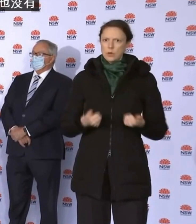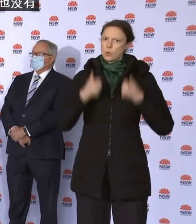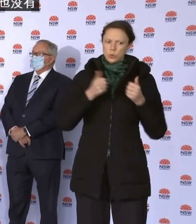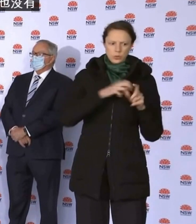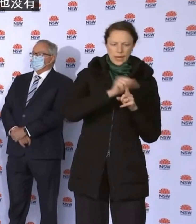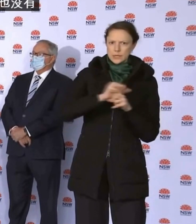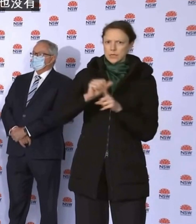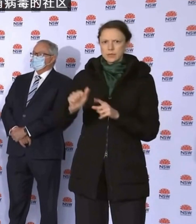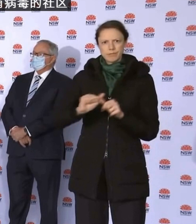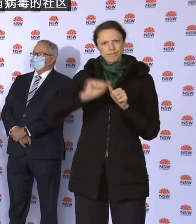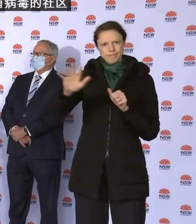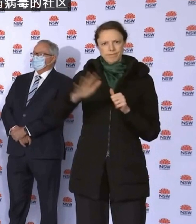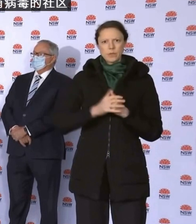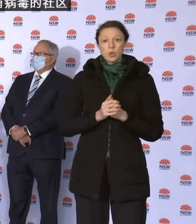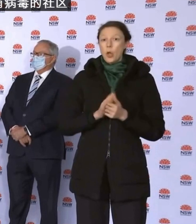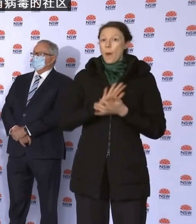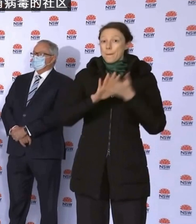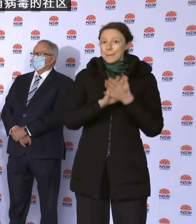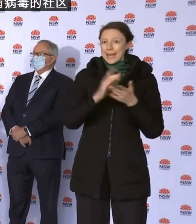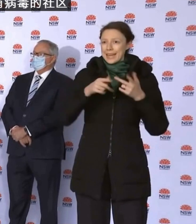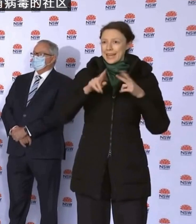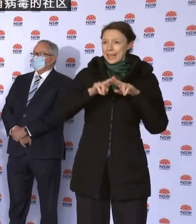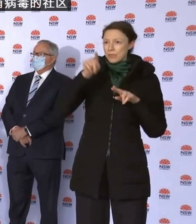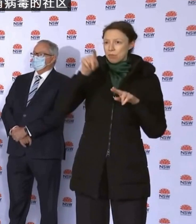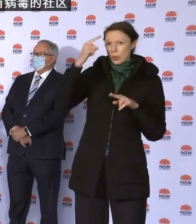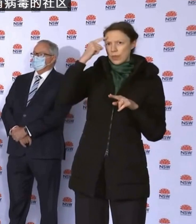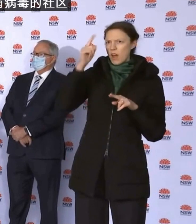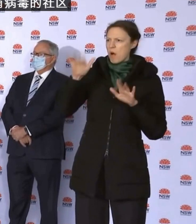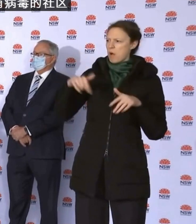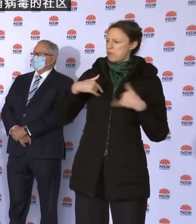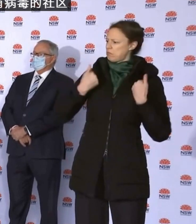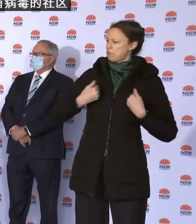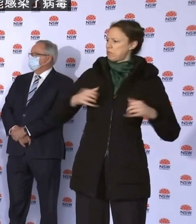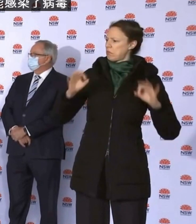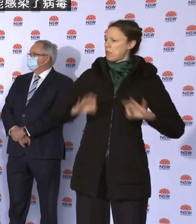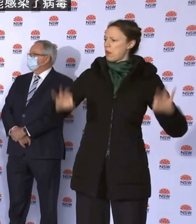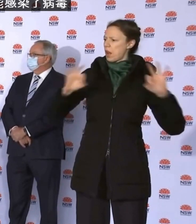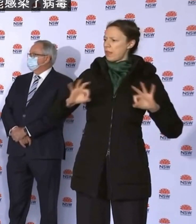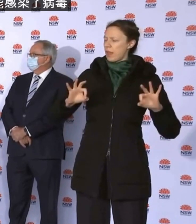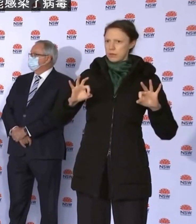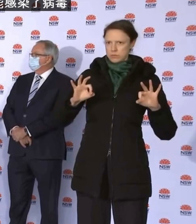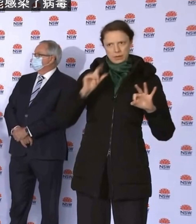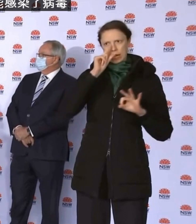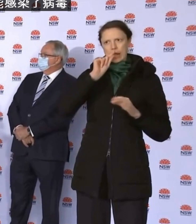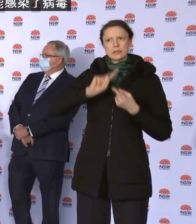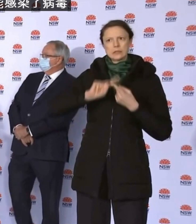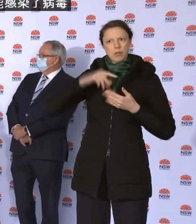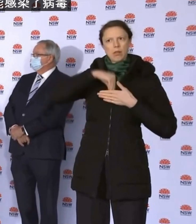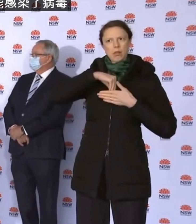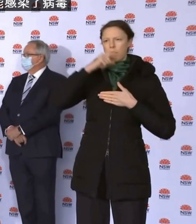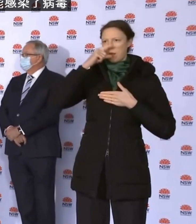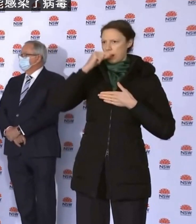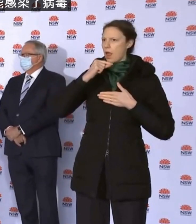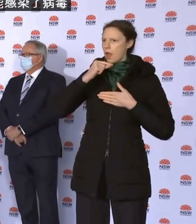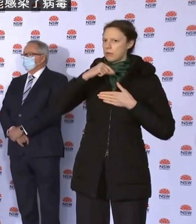have symptoms, don't assume you don't have the virus. Because in communities where the virus is lurking, where the virus is circulating, you